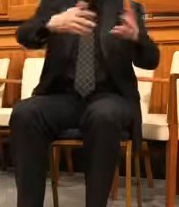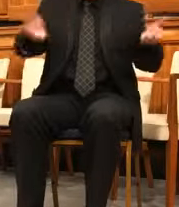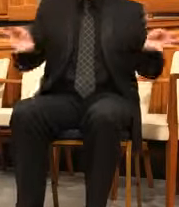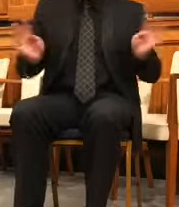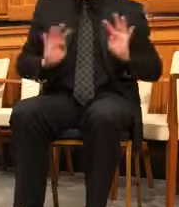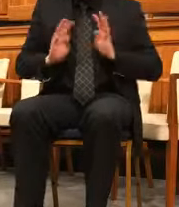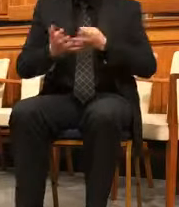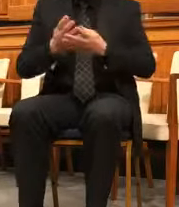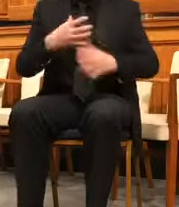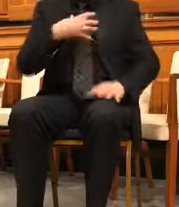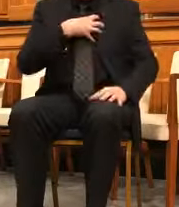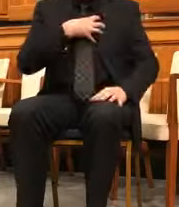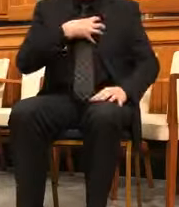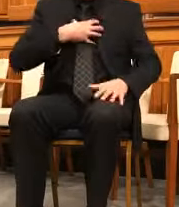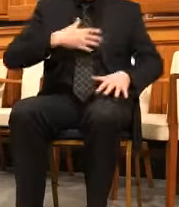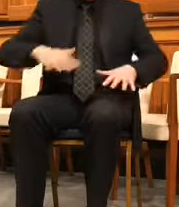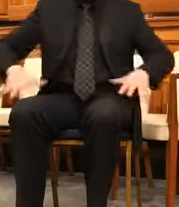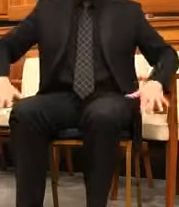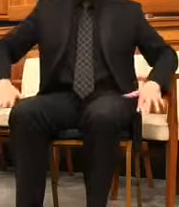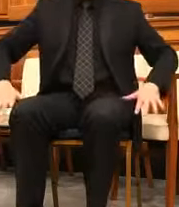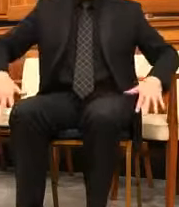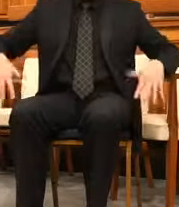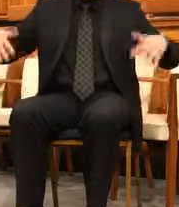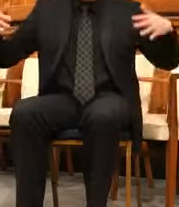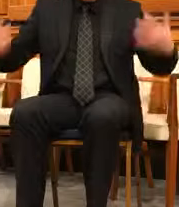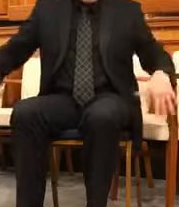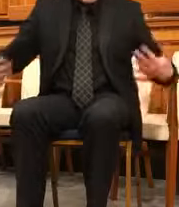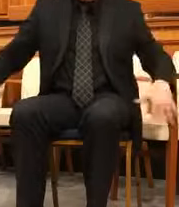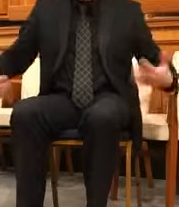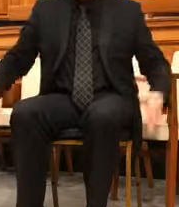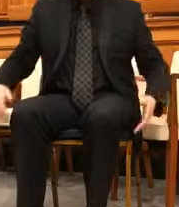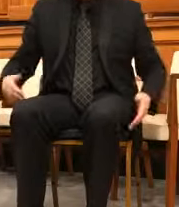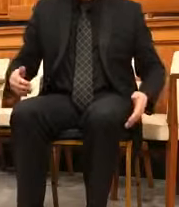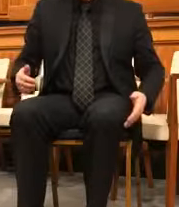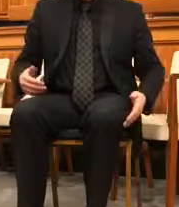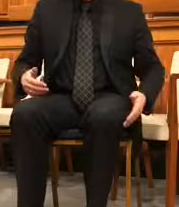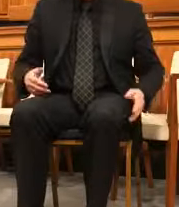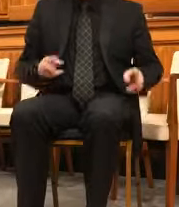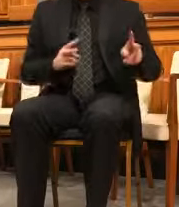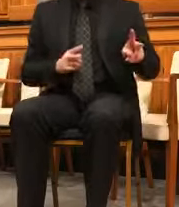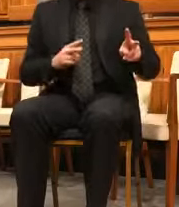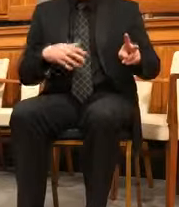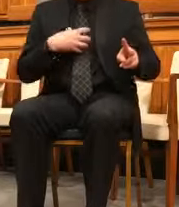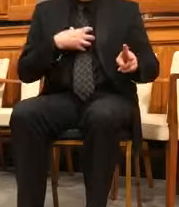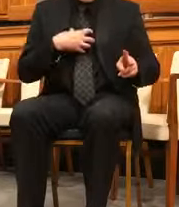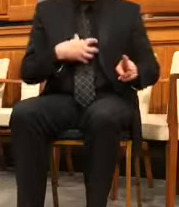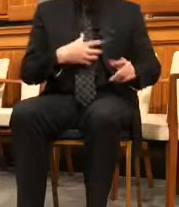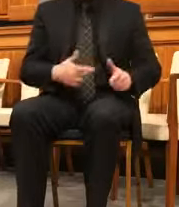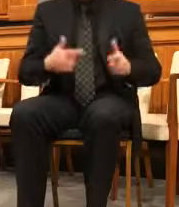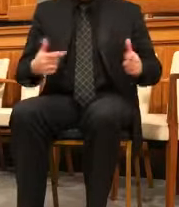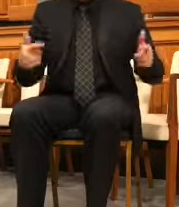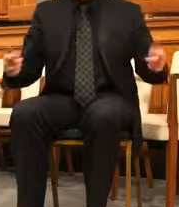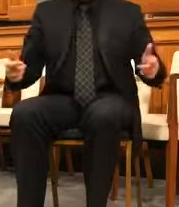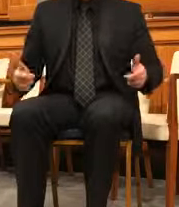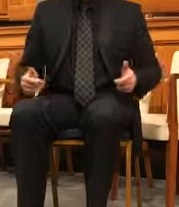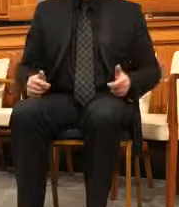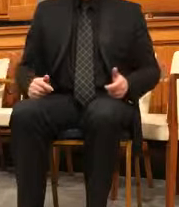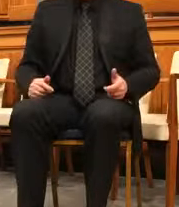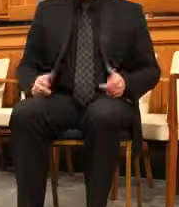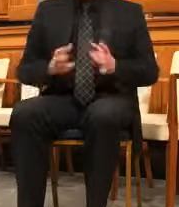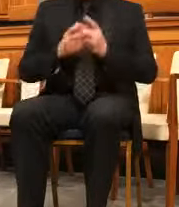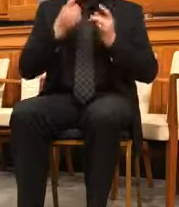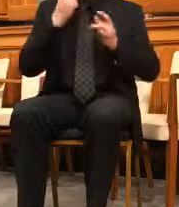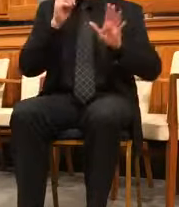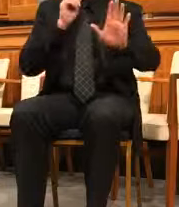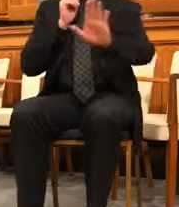of 12 years. And they were astonished with a great astonishment, and he